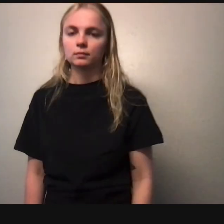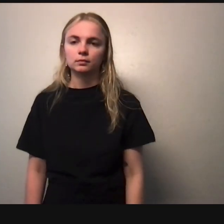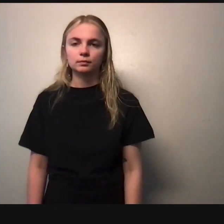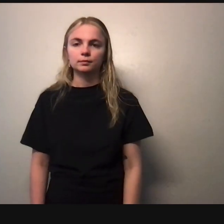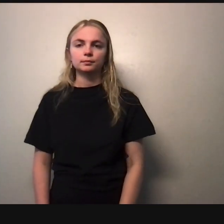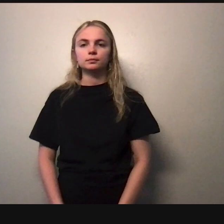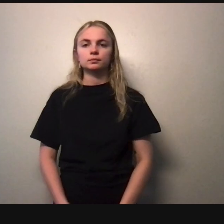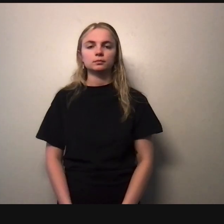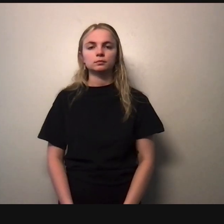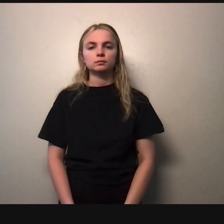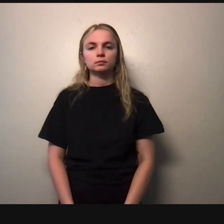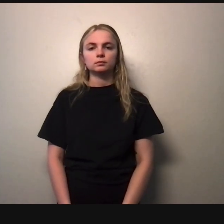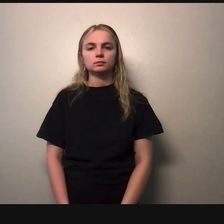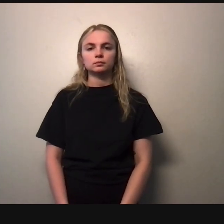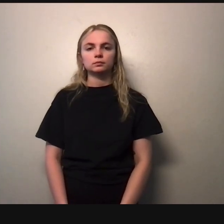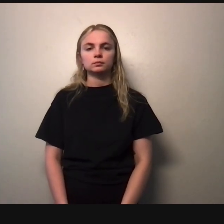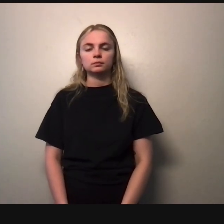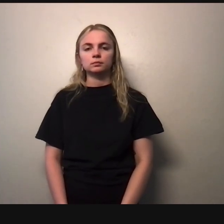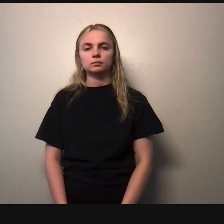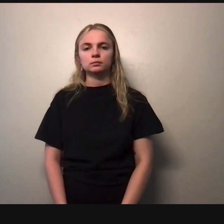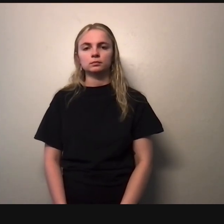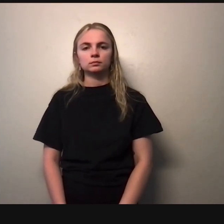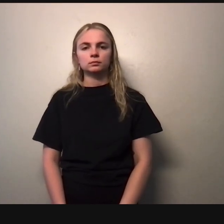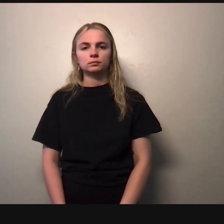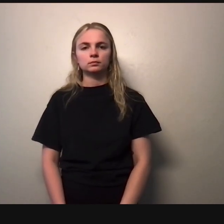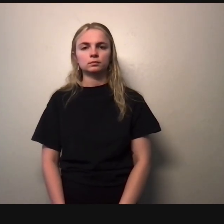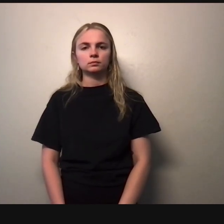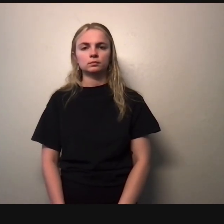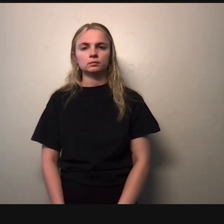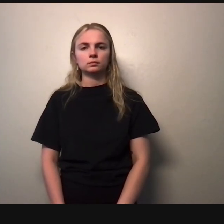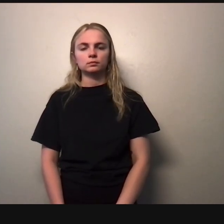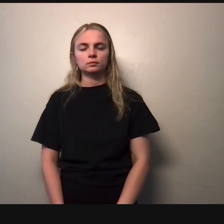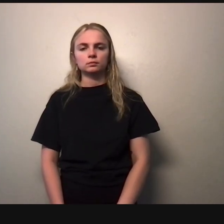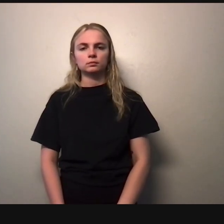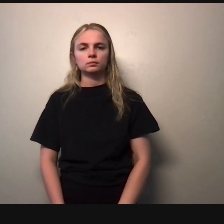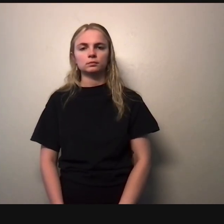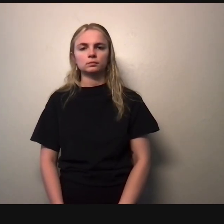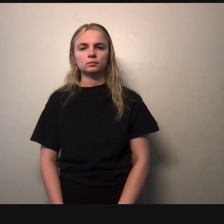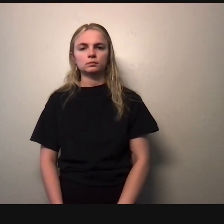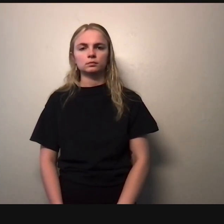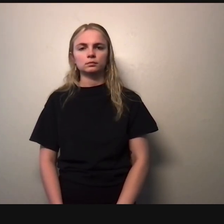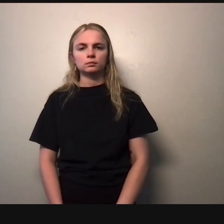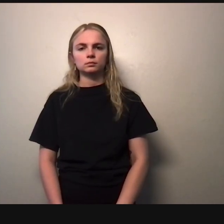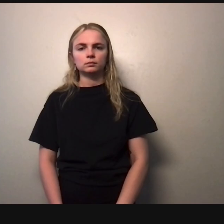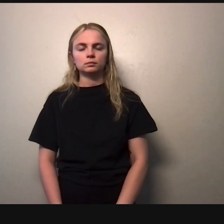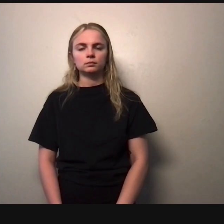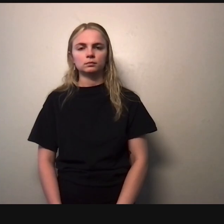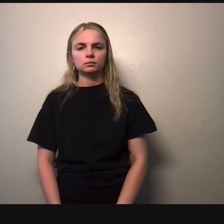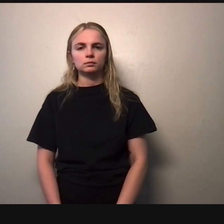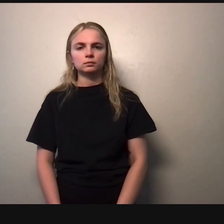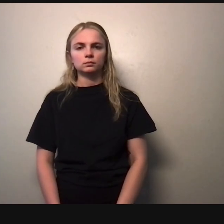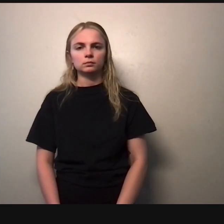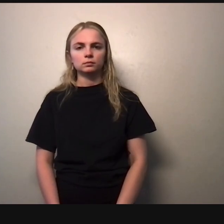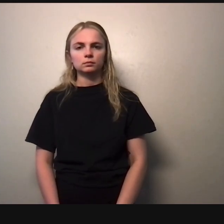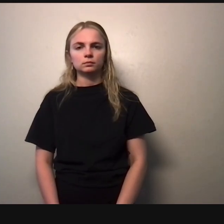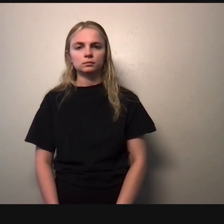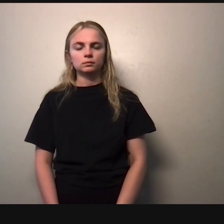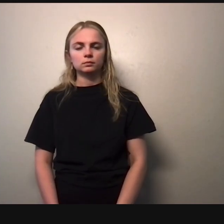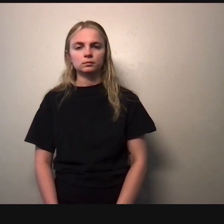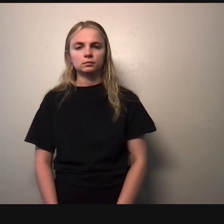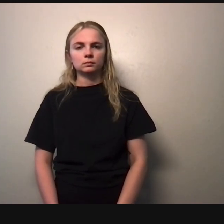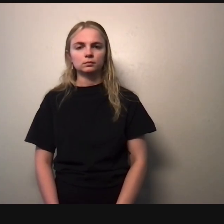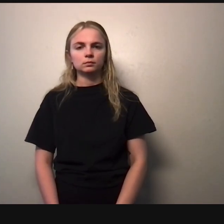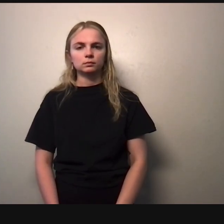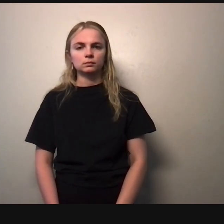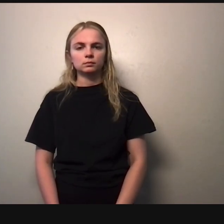when I woke up the next morning, I couldn't feel my legs. I thought maybe they were asleep. So I